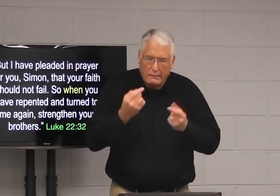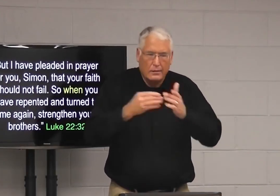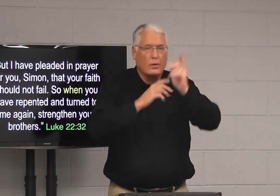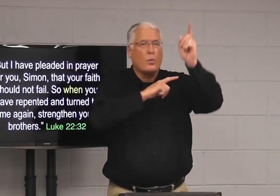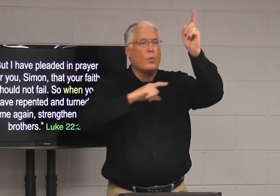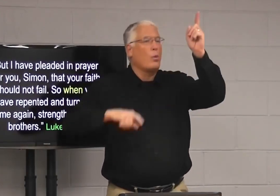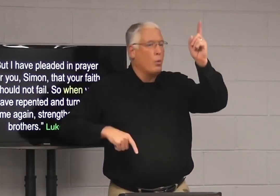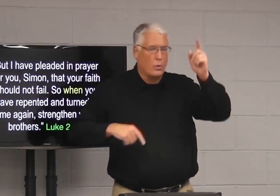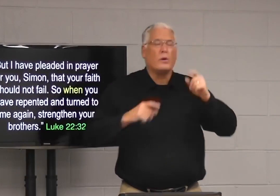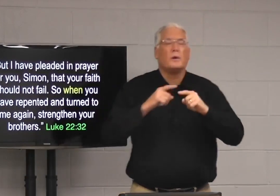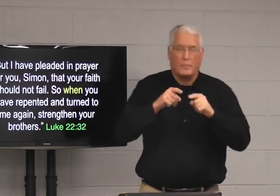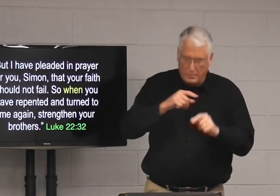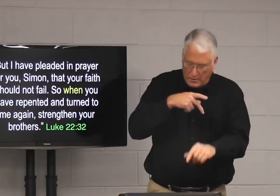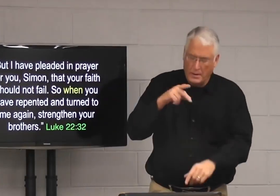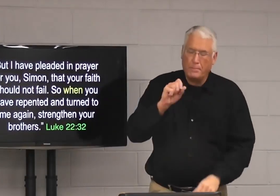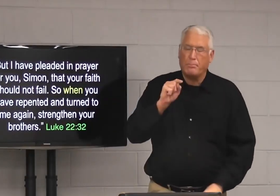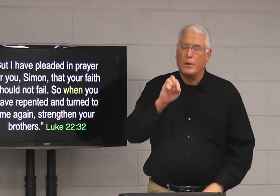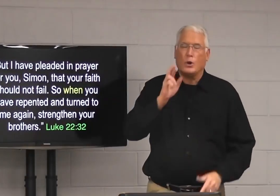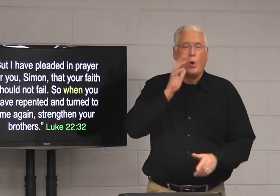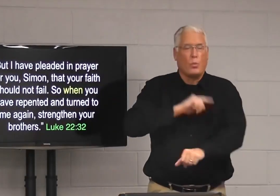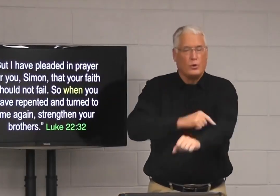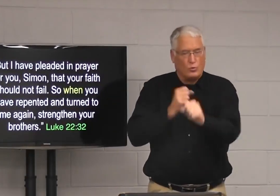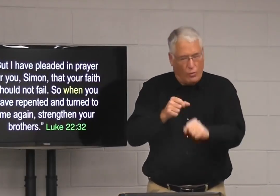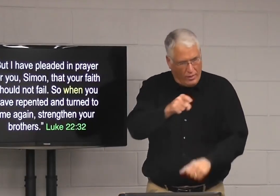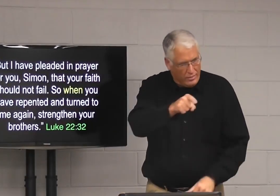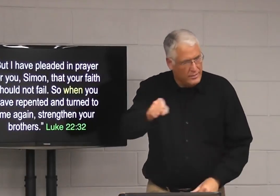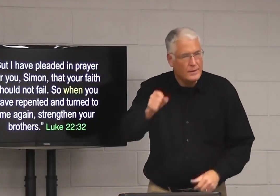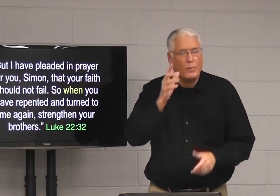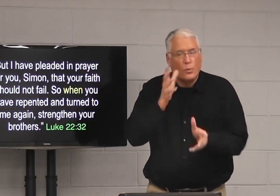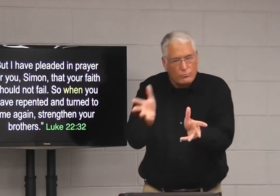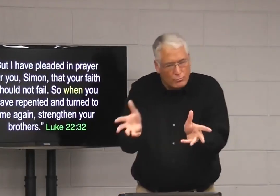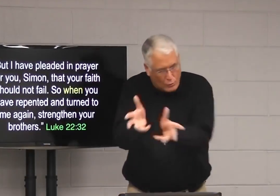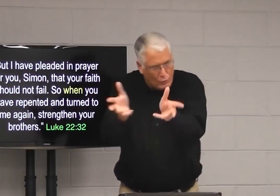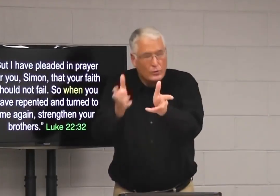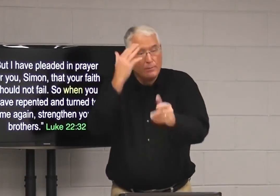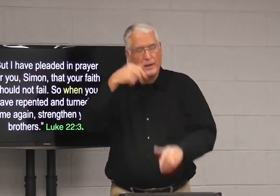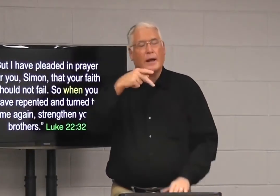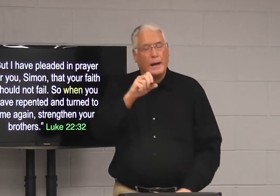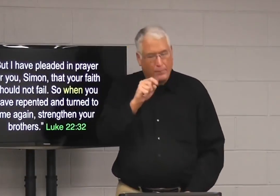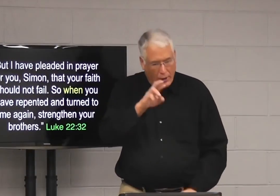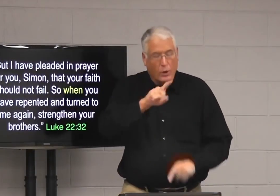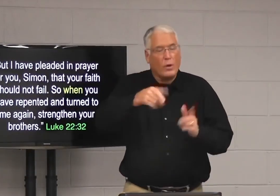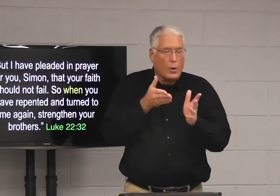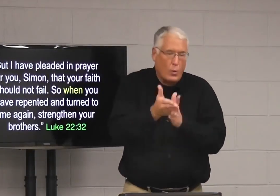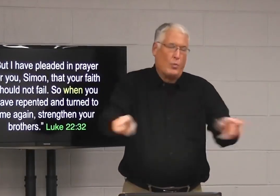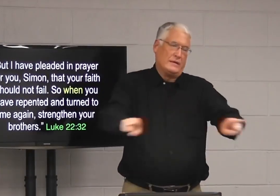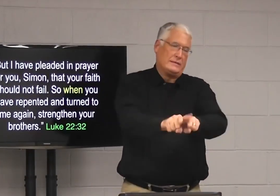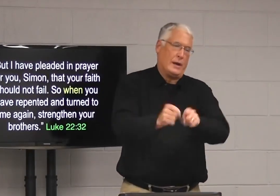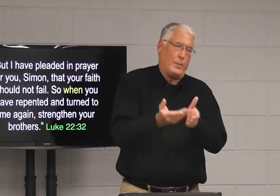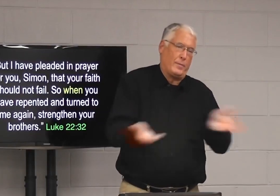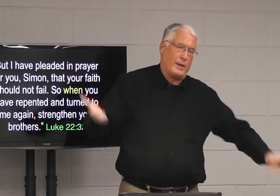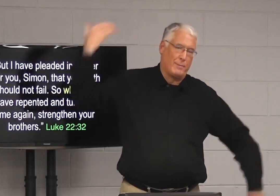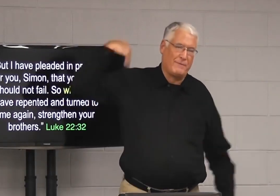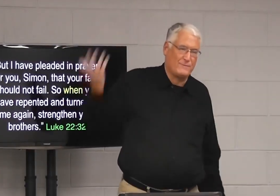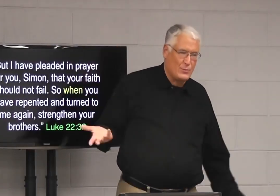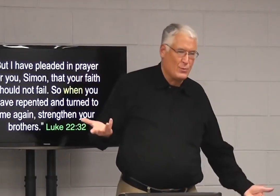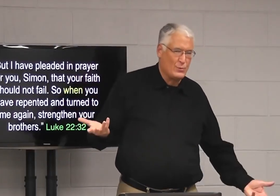those who had done sin against the Lord. But Peter would strengthen them and encourage them because Peter went through the same